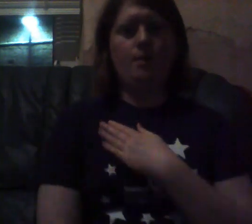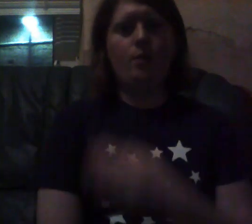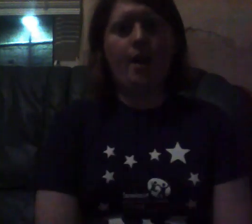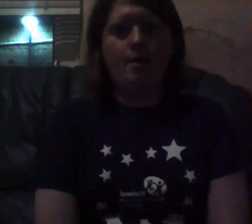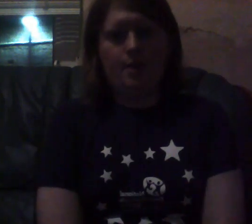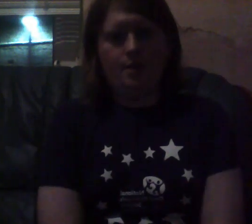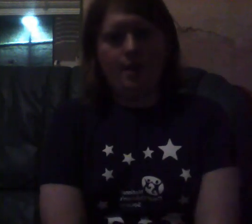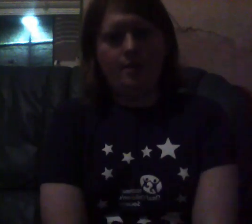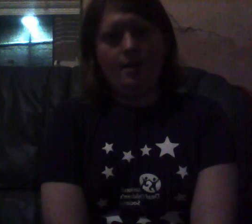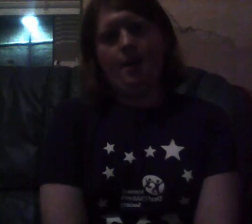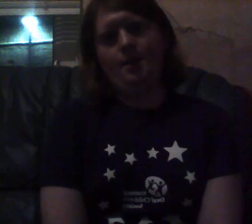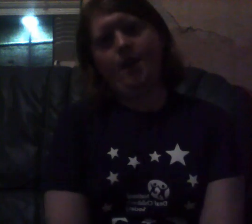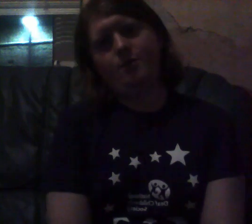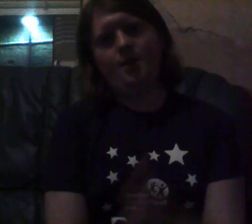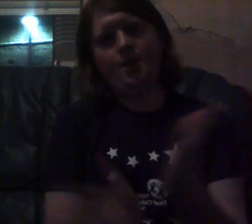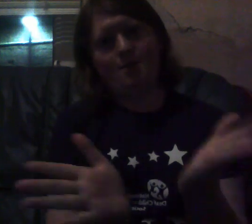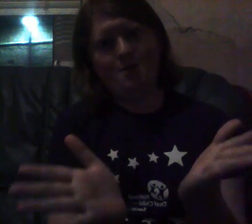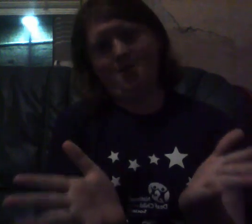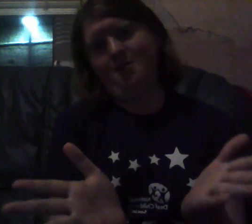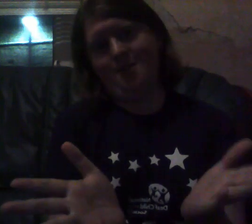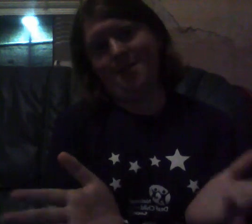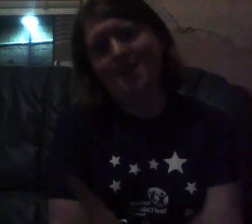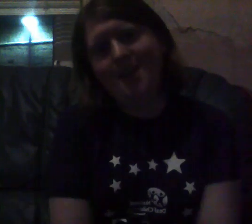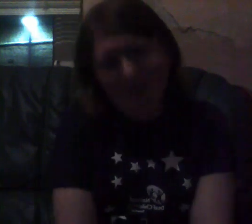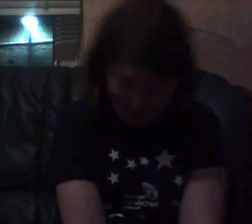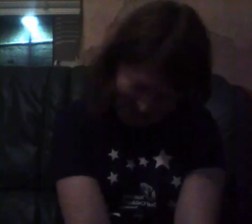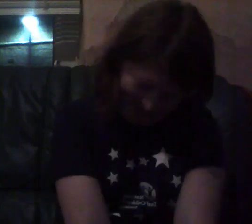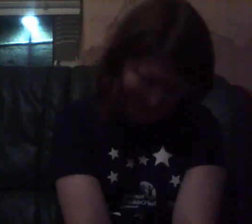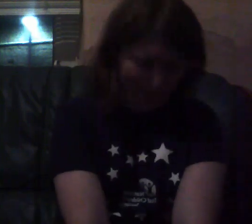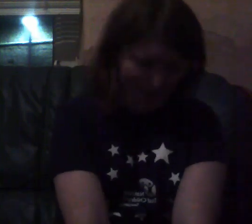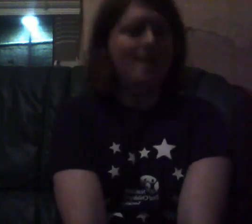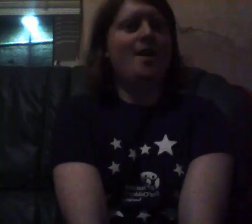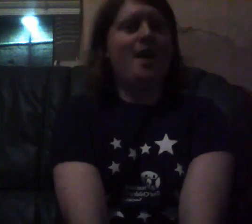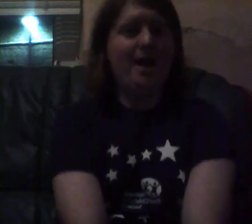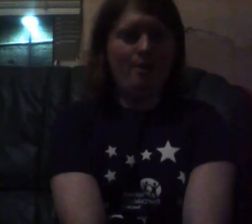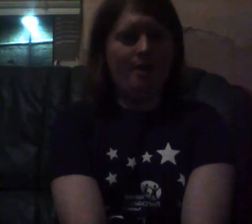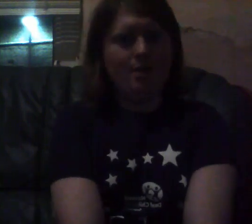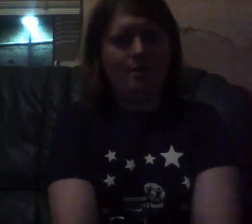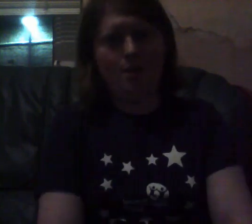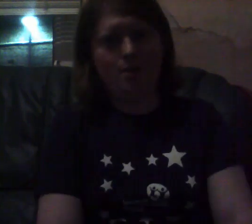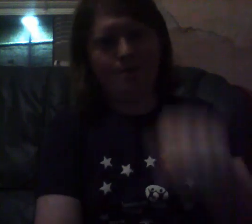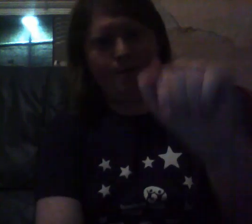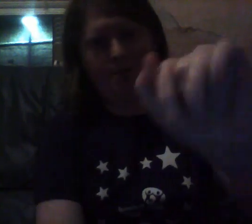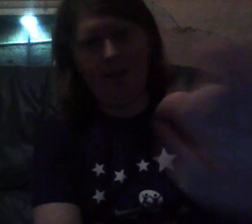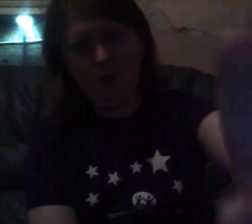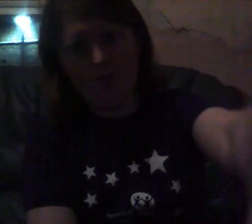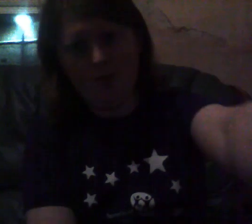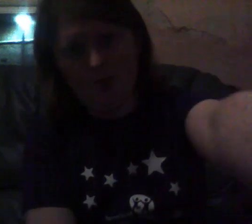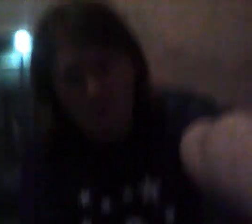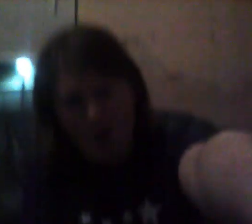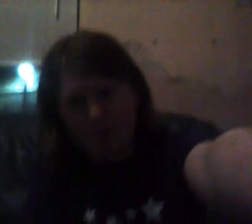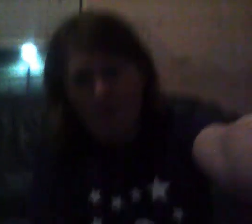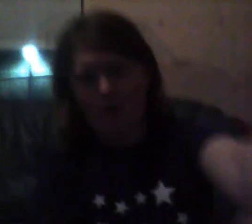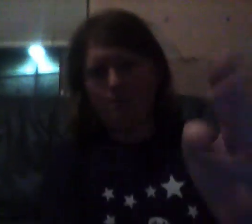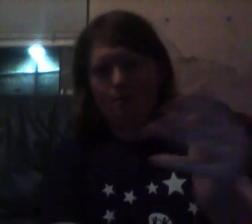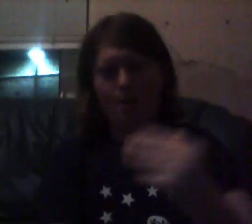Twilight makes an error and everyone gets rewarded for it. Anyways, thank you for watching. Remember to like, comment, share and subscribe, and if you are subscribed, be sure